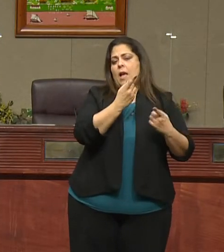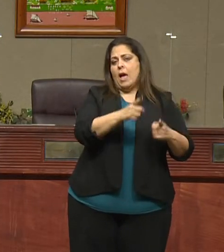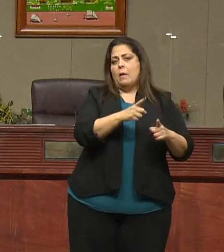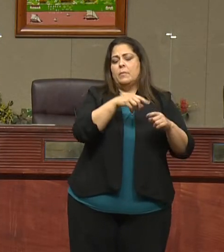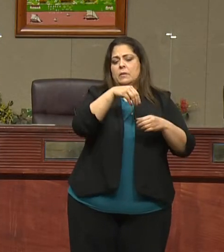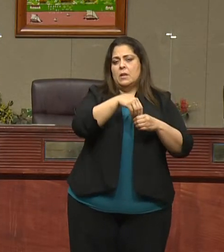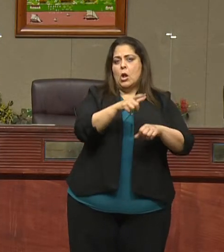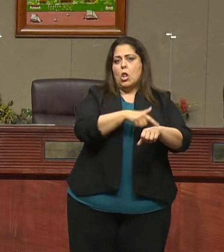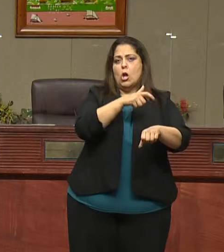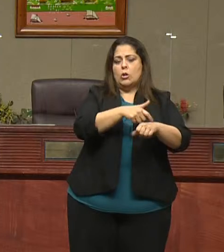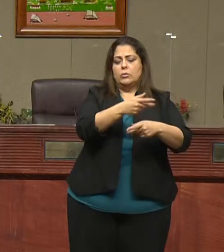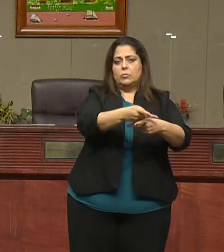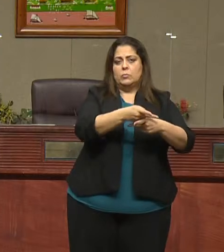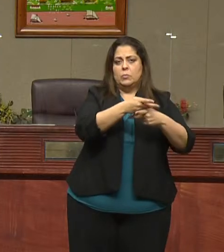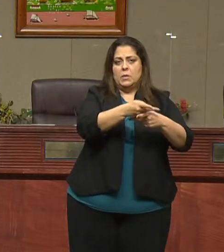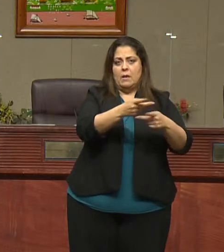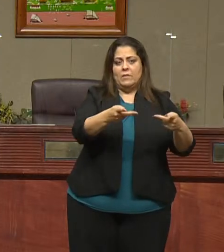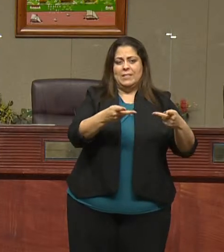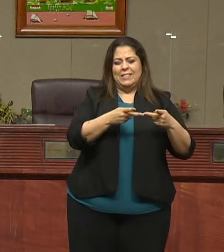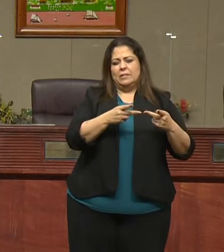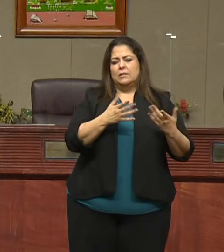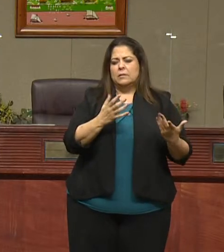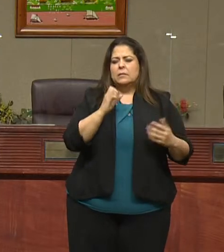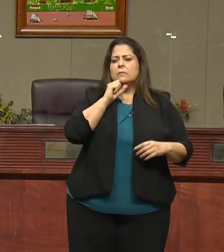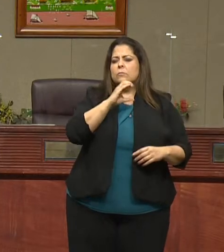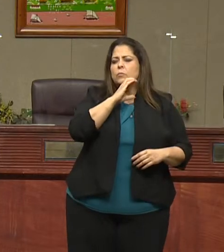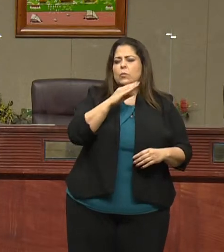or nursing home address.